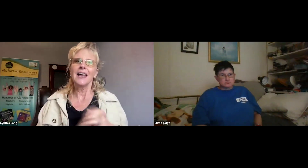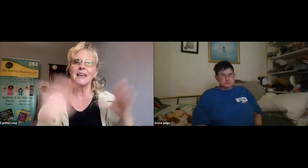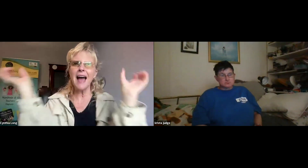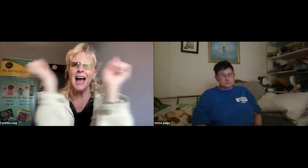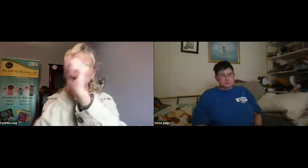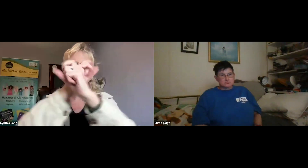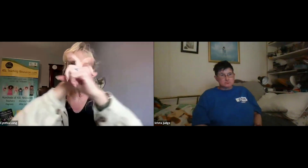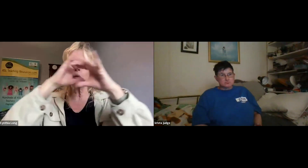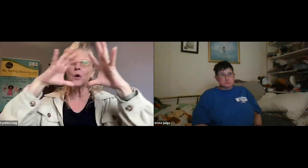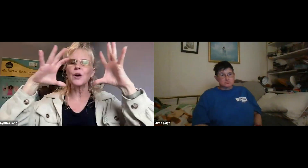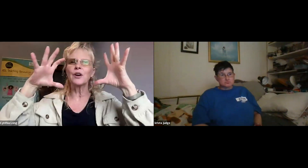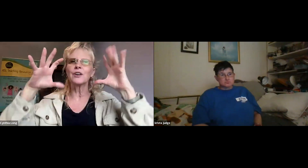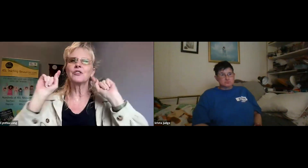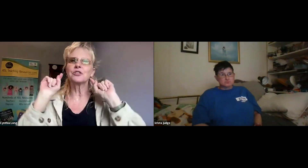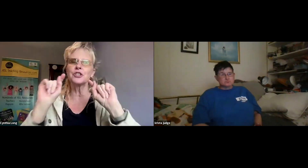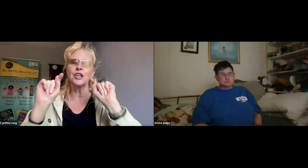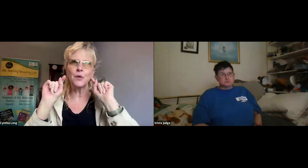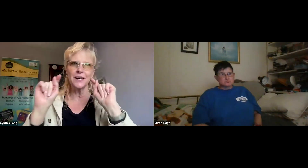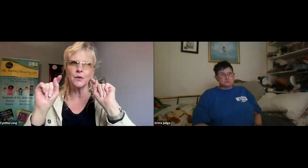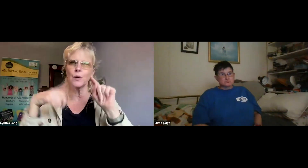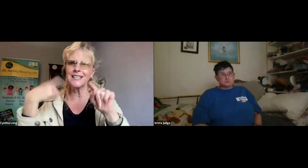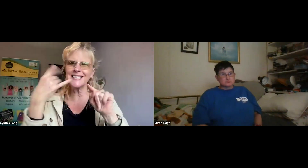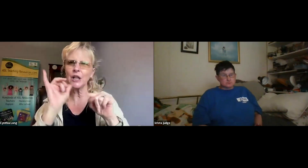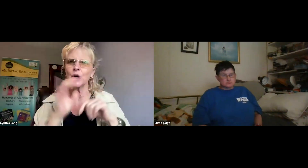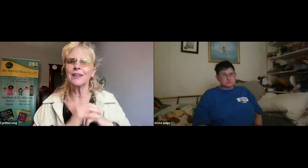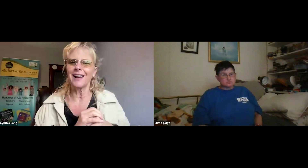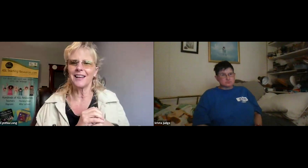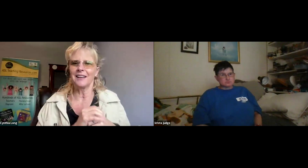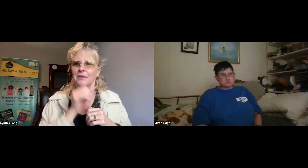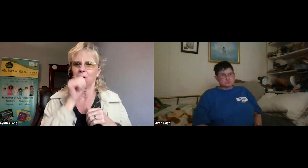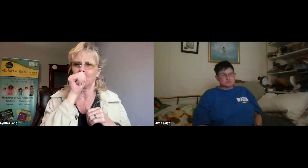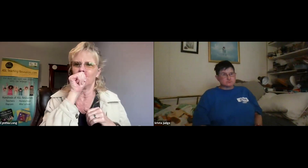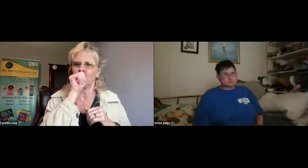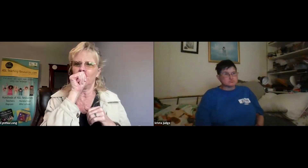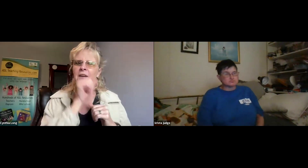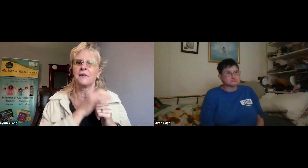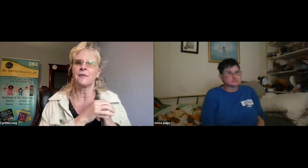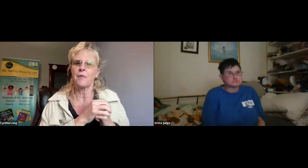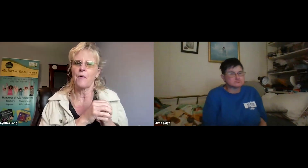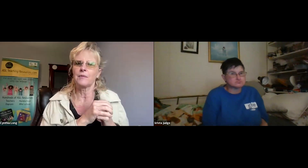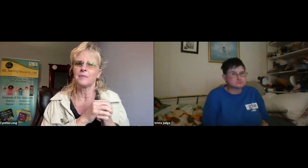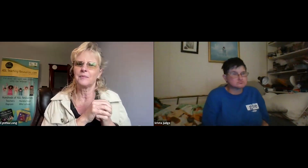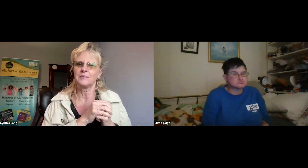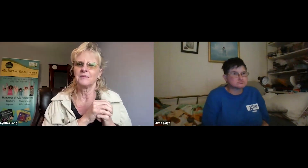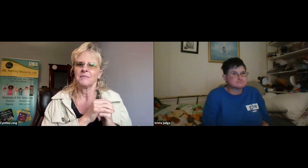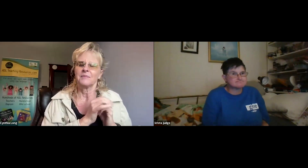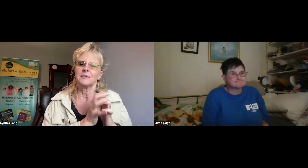So imagine that word, you're snowed in. What does that look like?